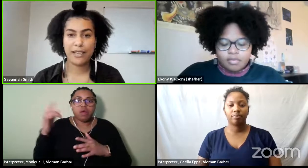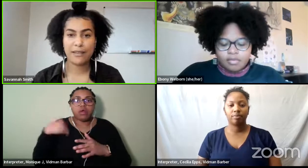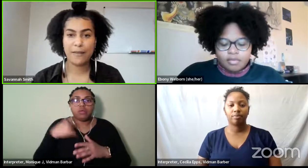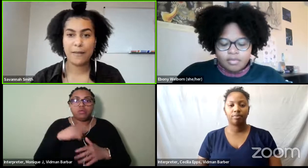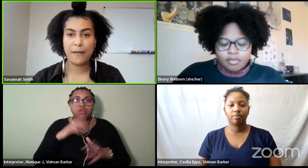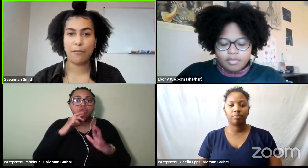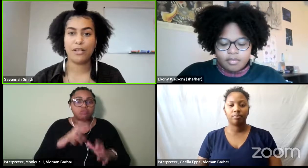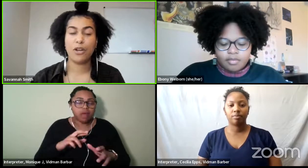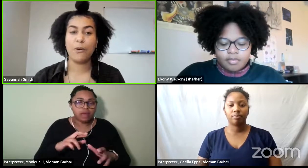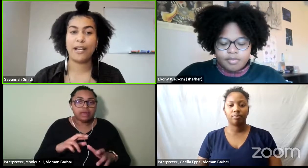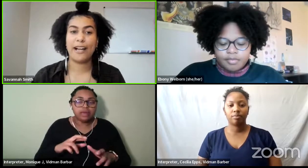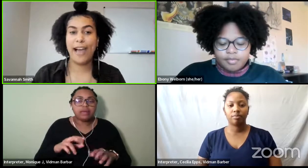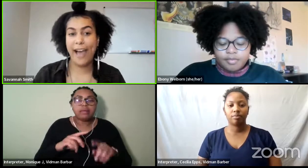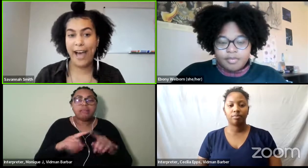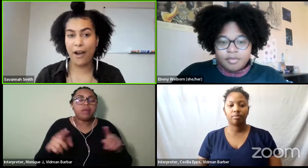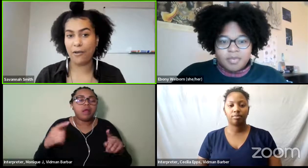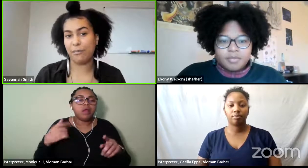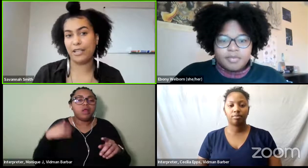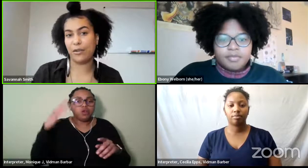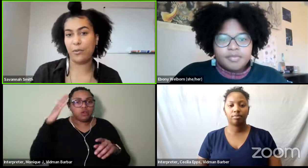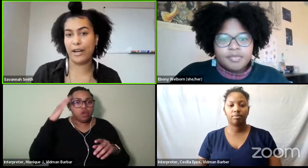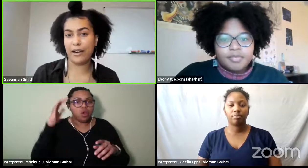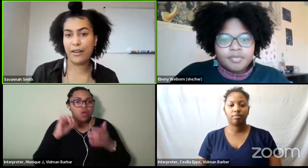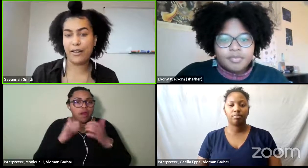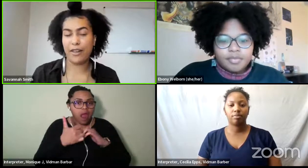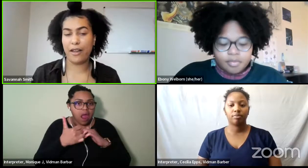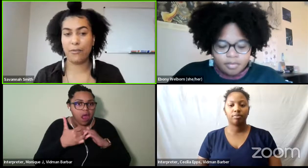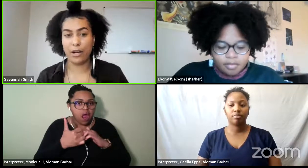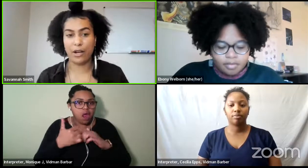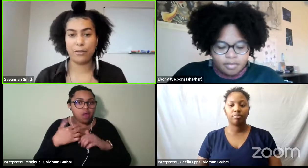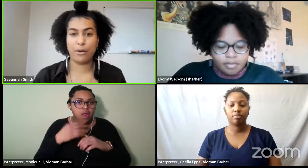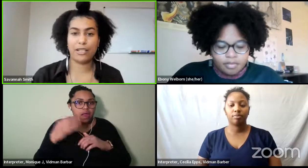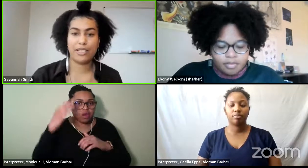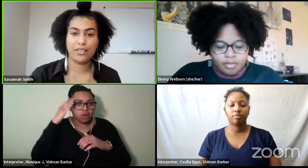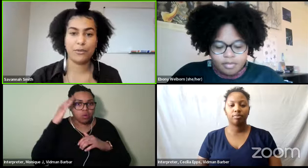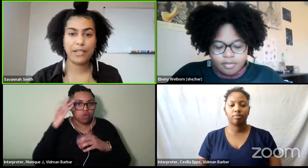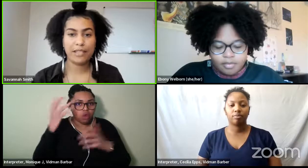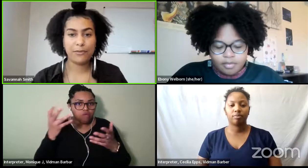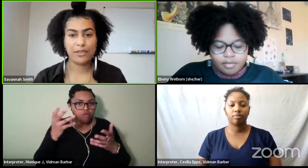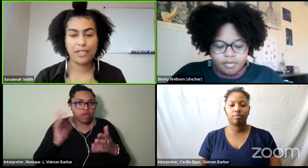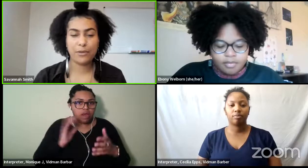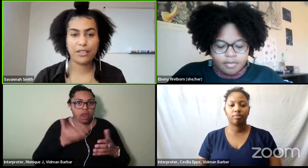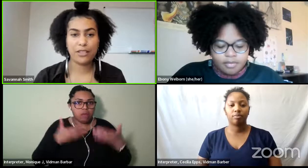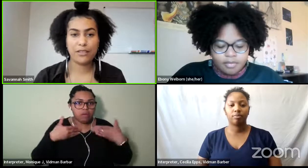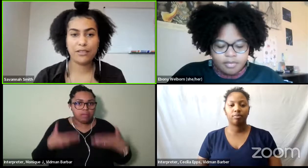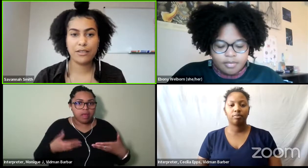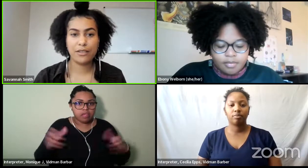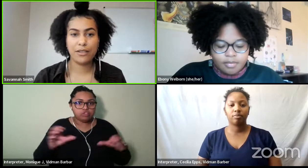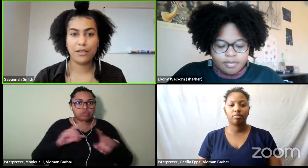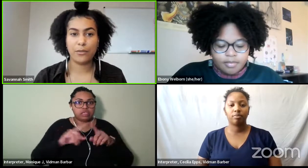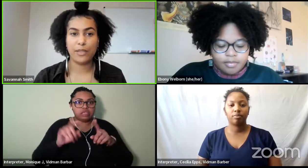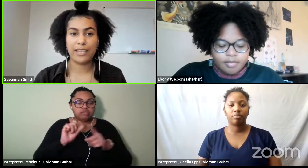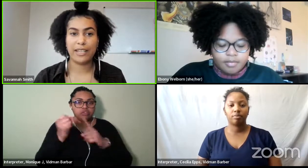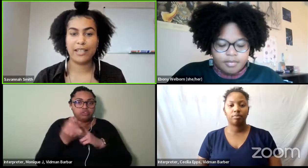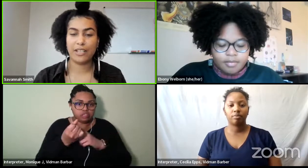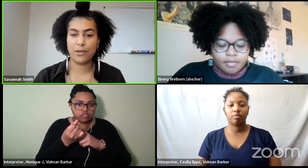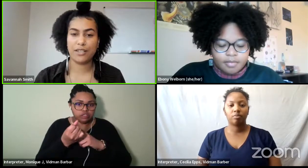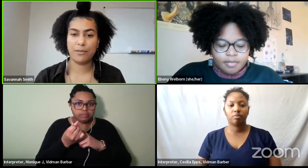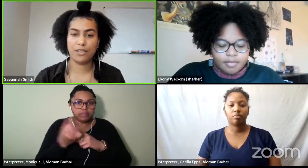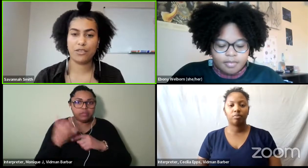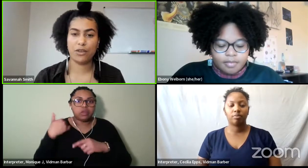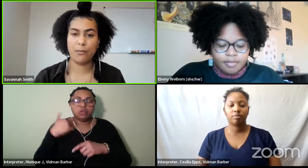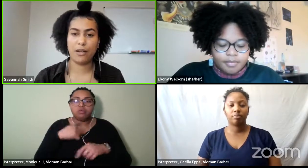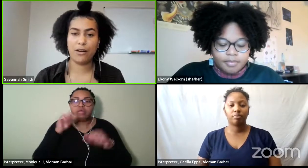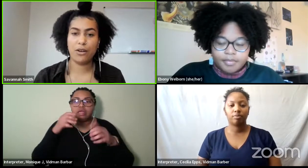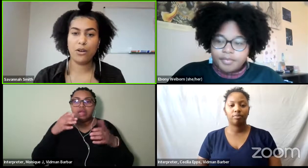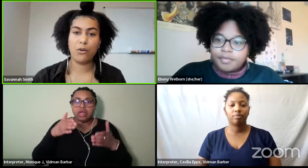in this way, but knowing how and being aware of what our body is doing in different situations, we can address